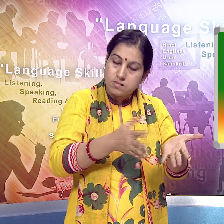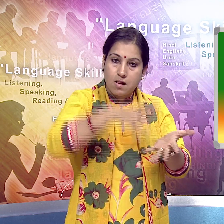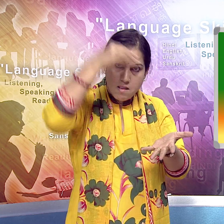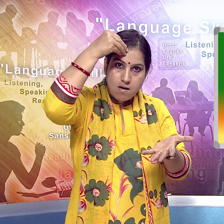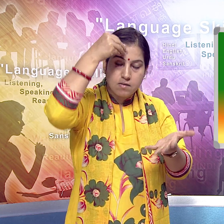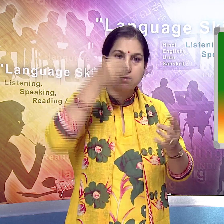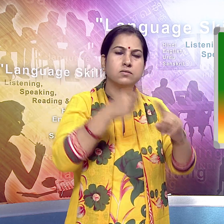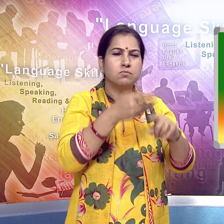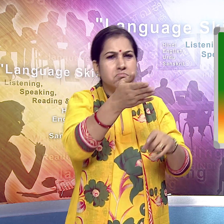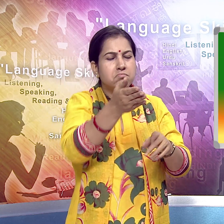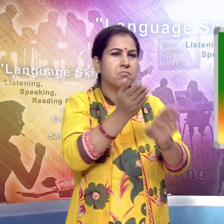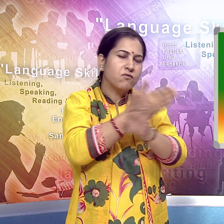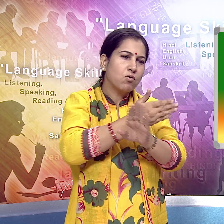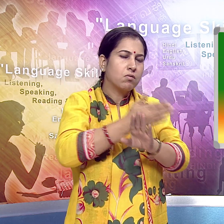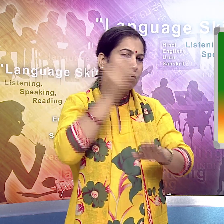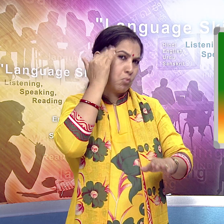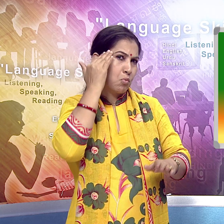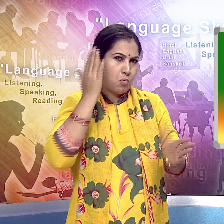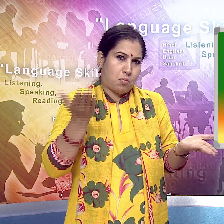As you are already aware